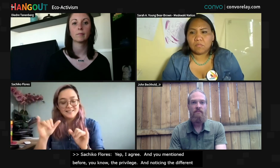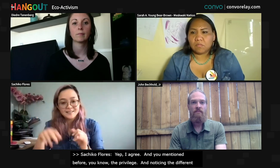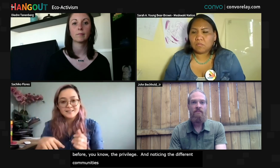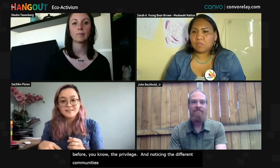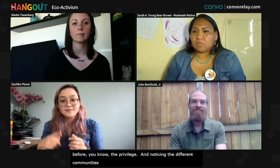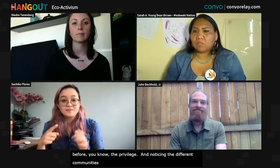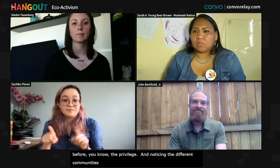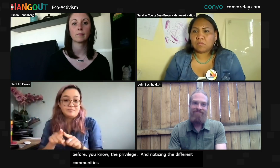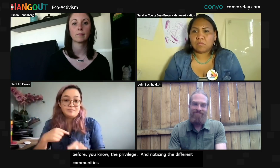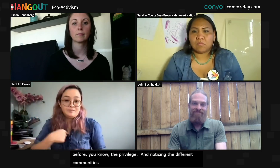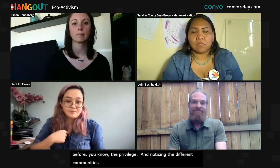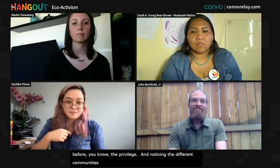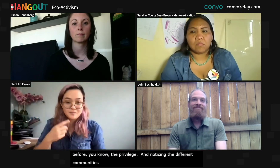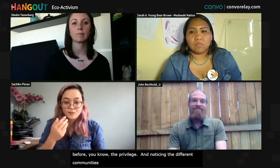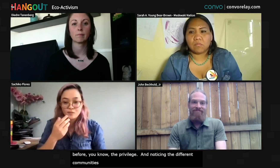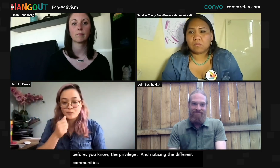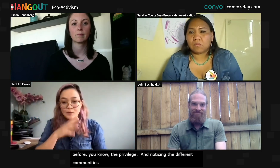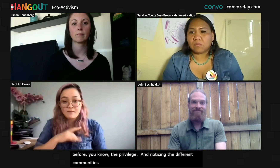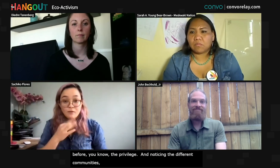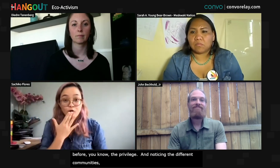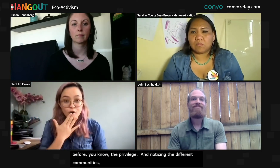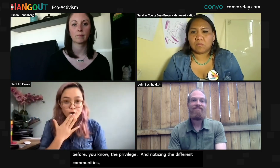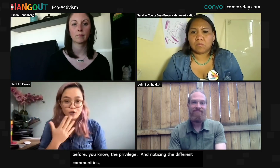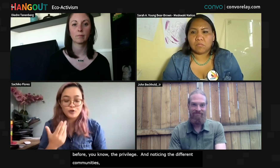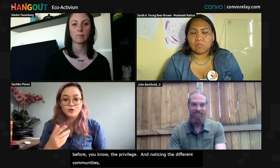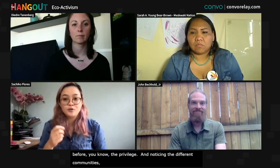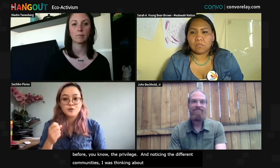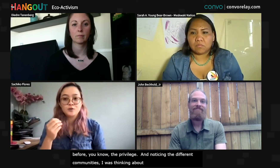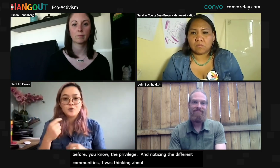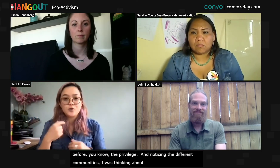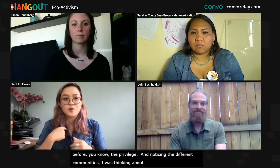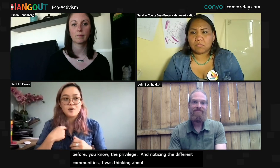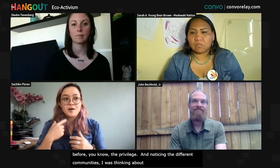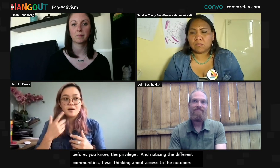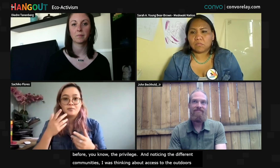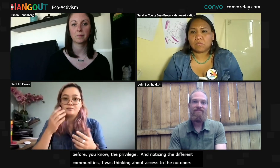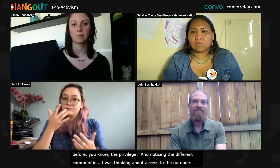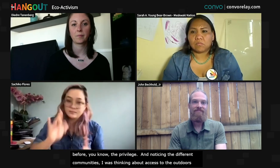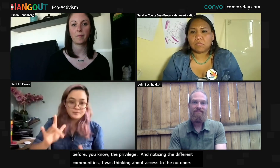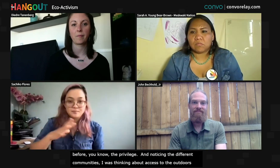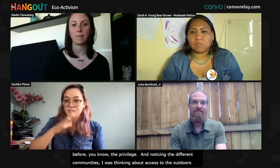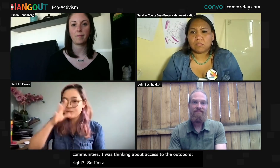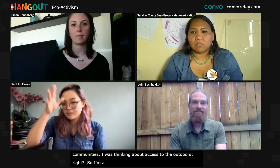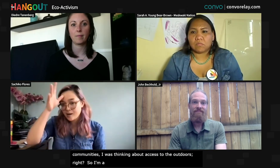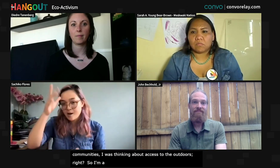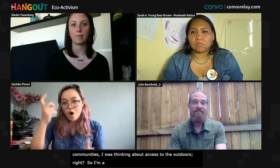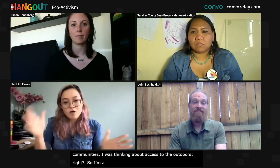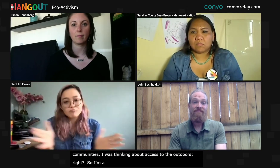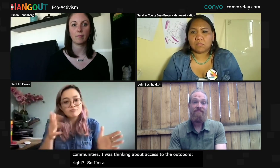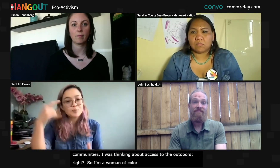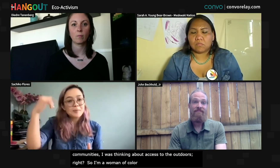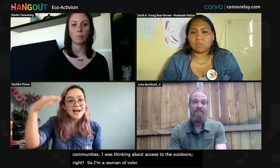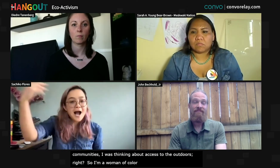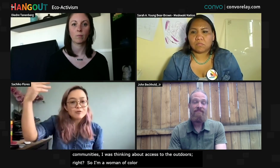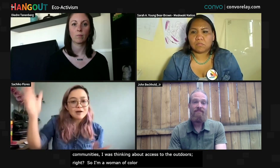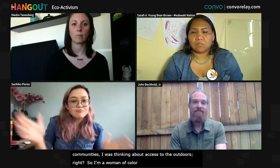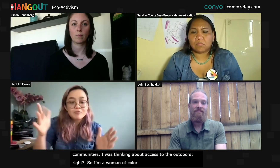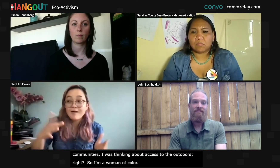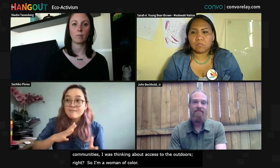I was thinking about access to the outdoors, right? So I'm a woman of color, and I'm very lucky that